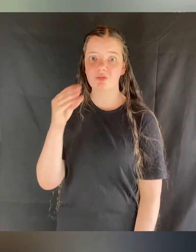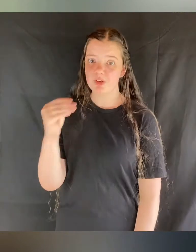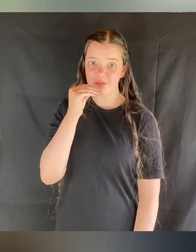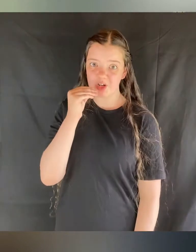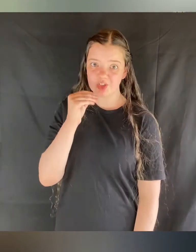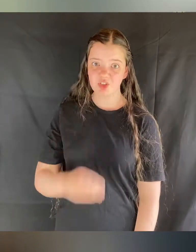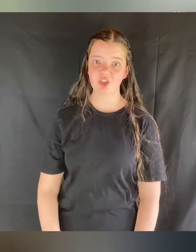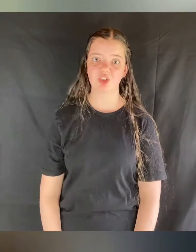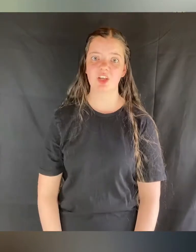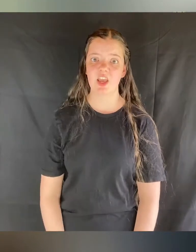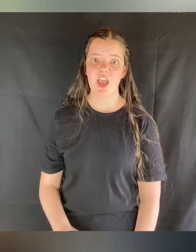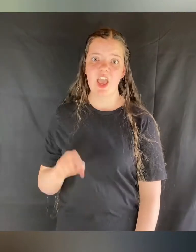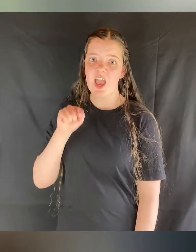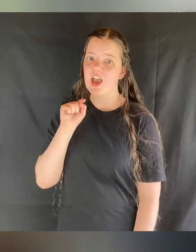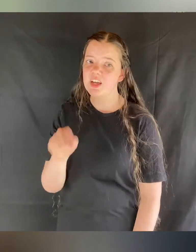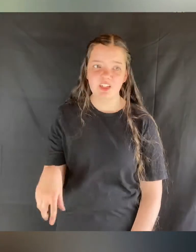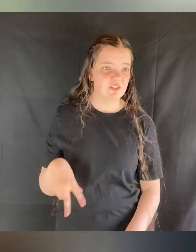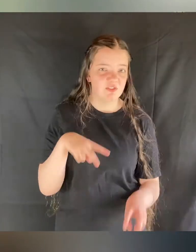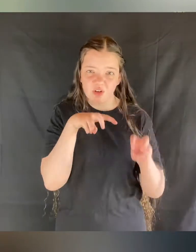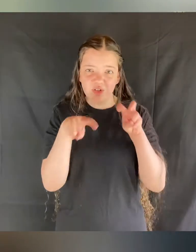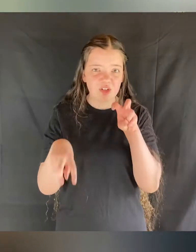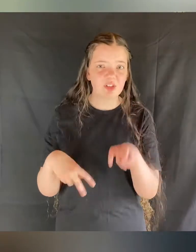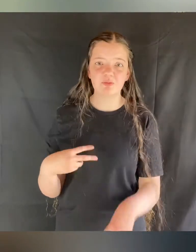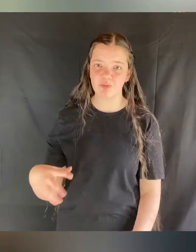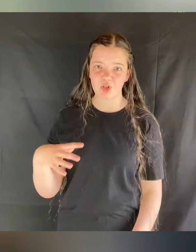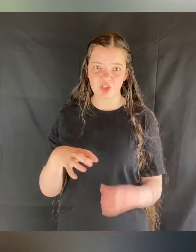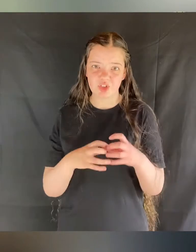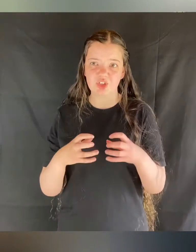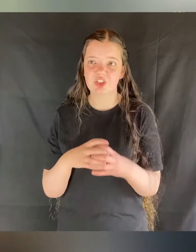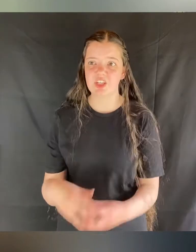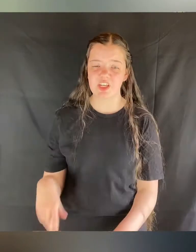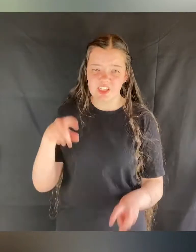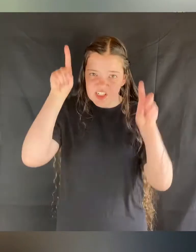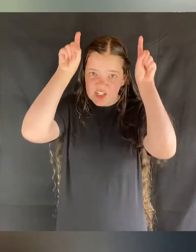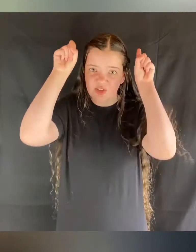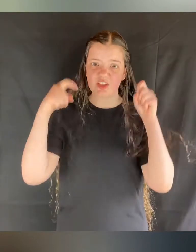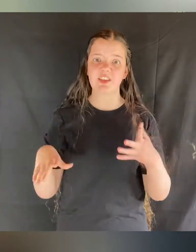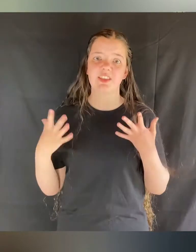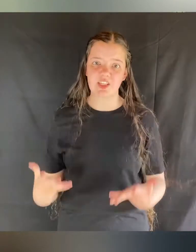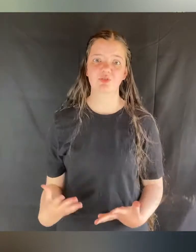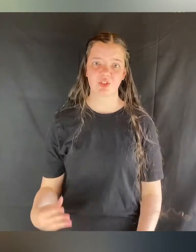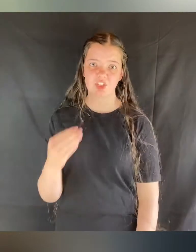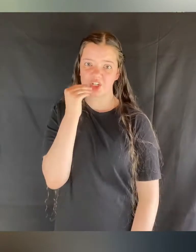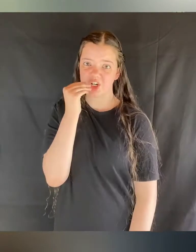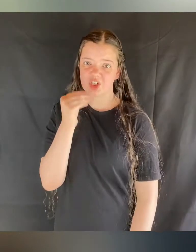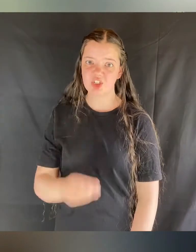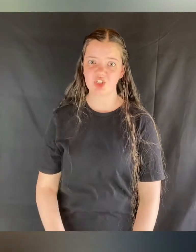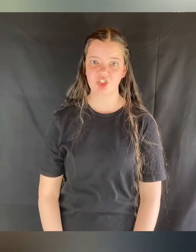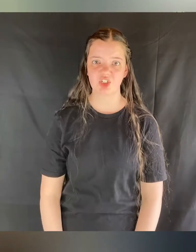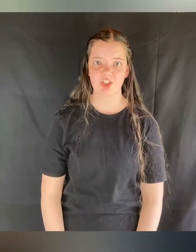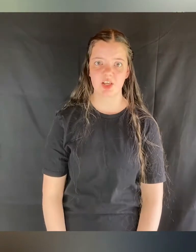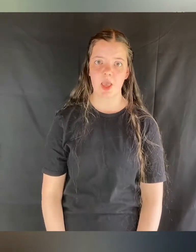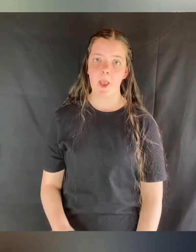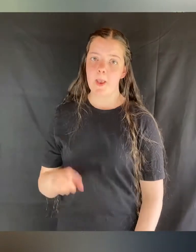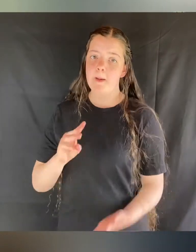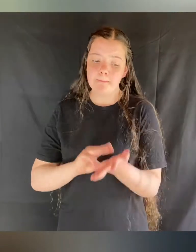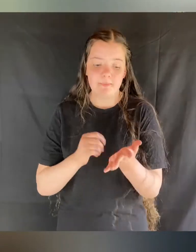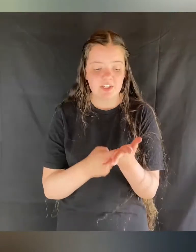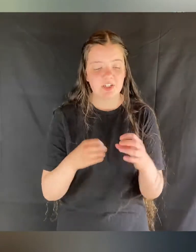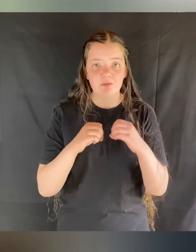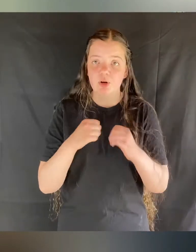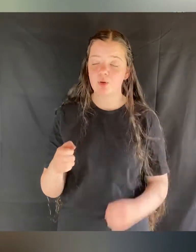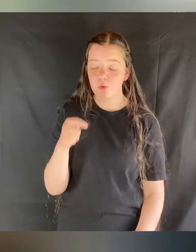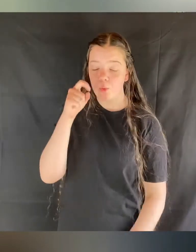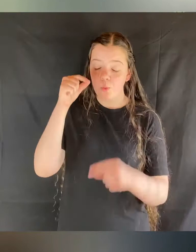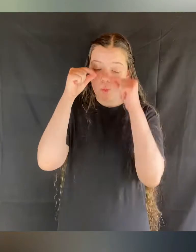munched, and he vowed to rid his plot of snails. He knew this was the crunch. So Mr. Brownlow got up early. He